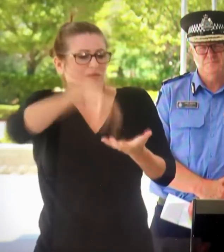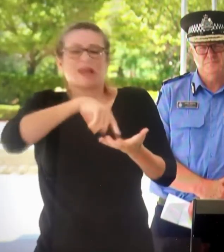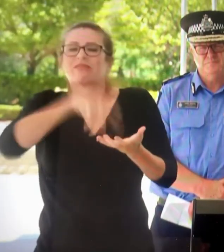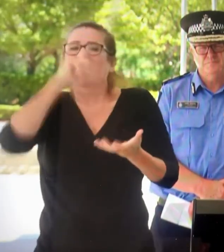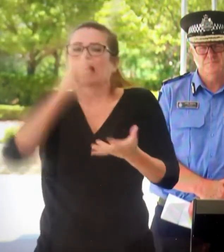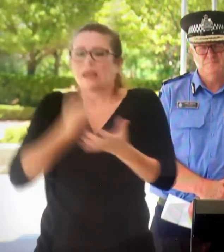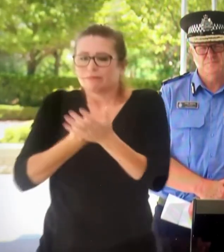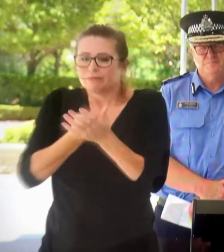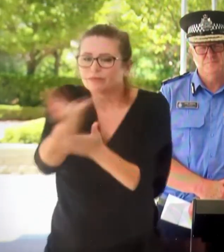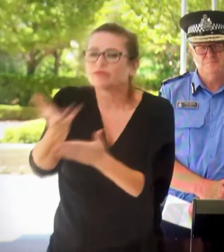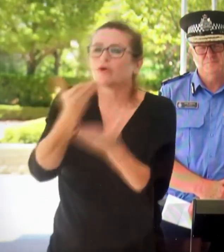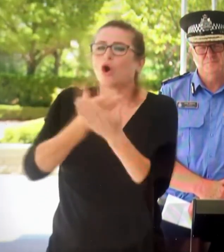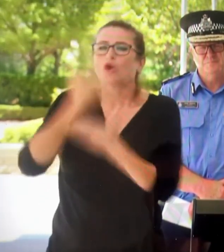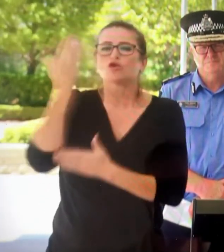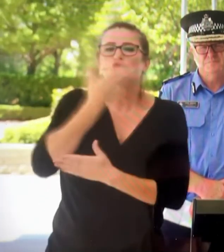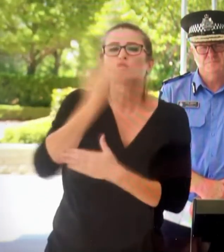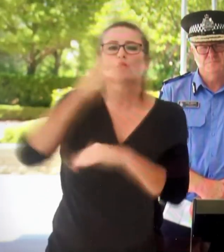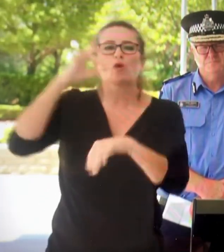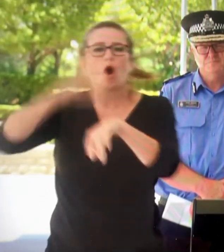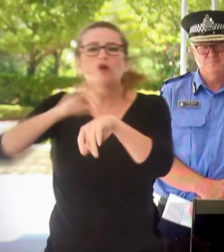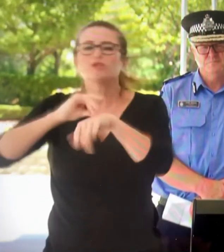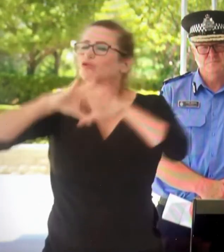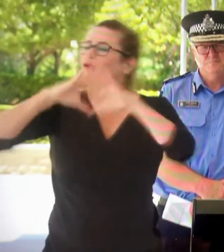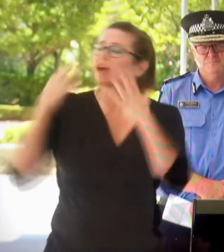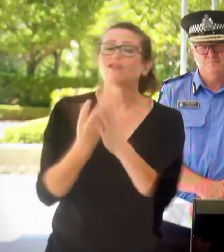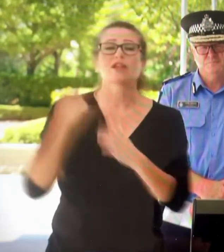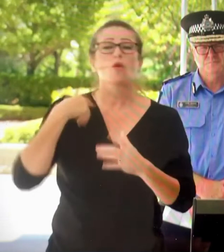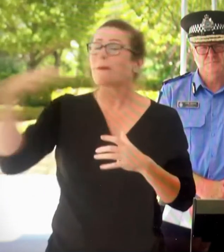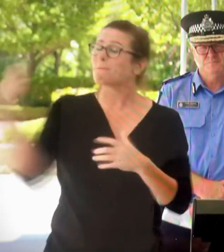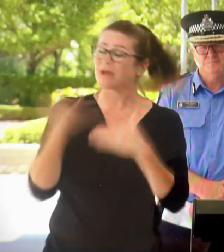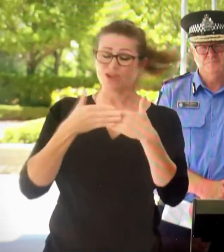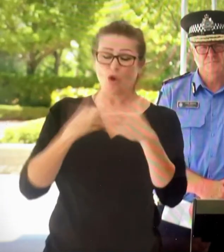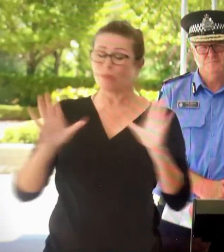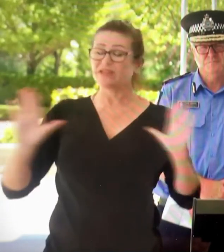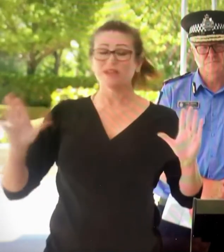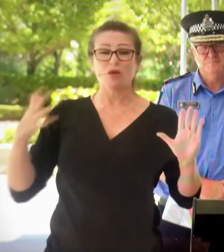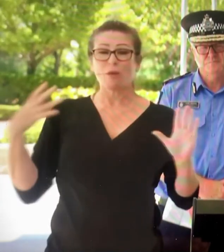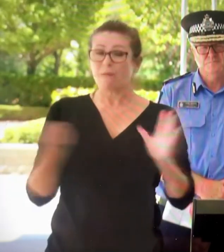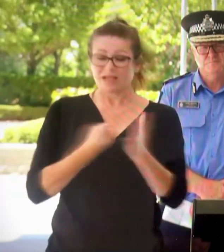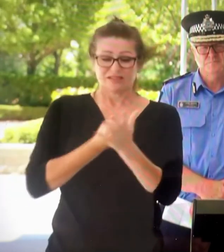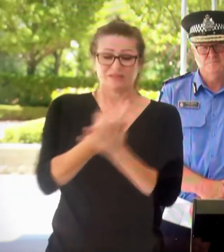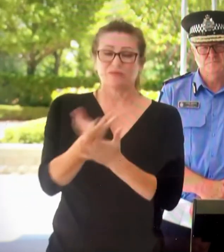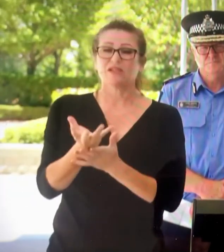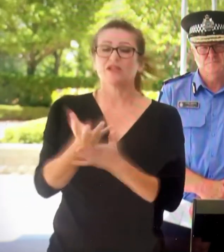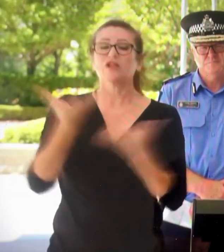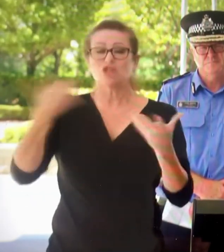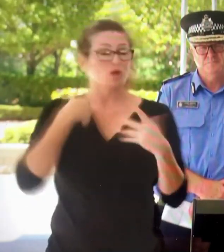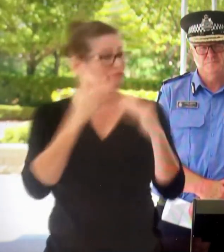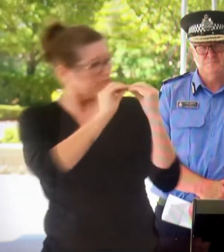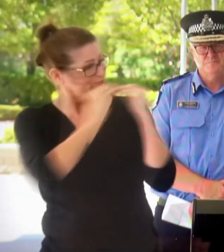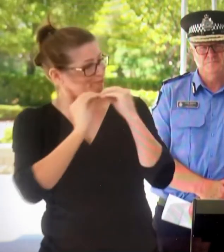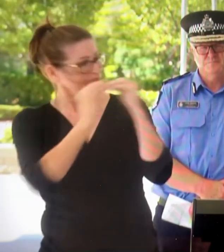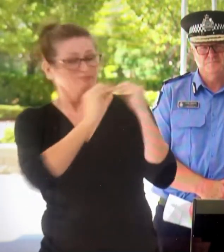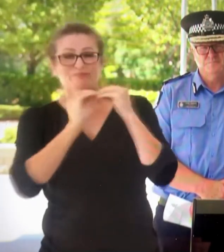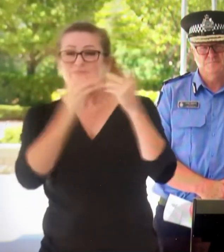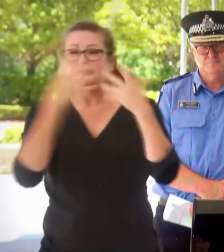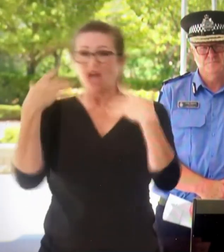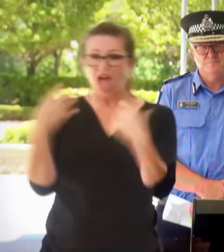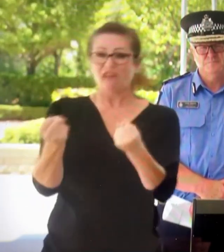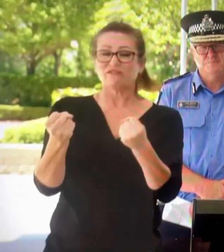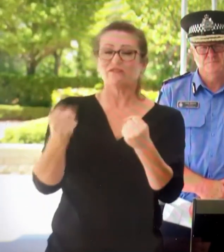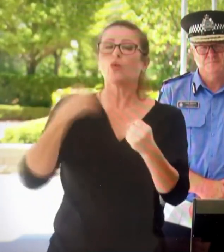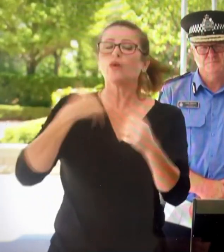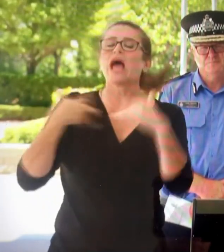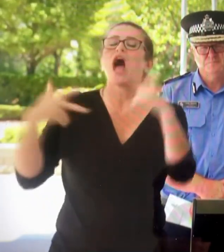schools and essential infrastructure that must stay open. And so in consultation with the Premier and his team,